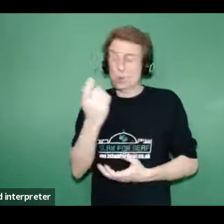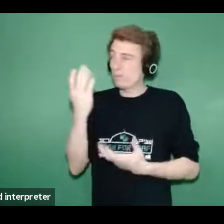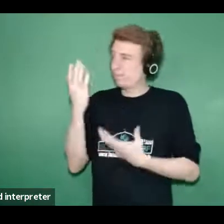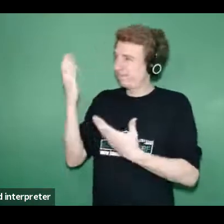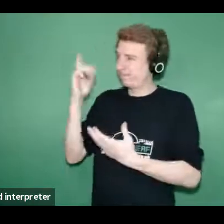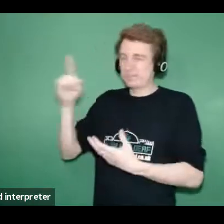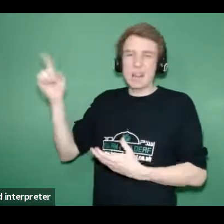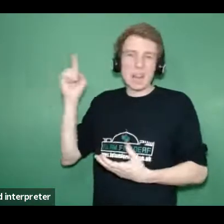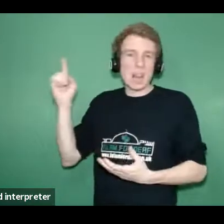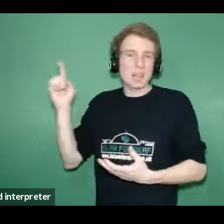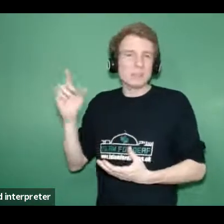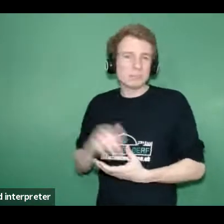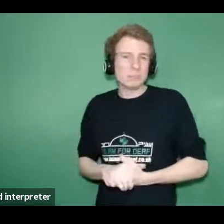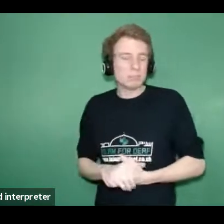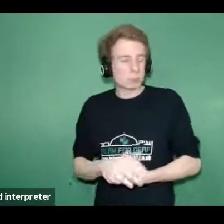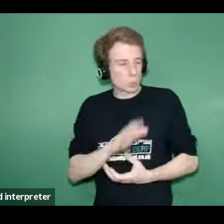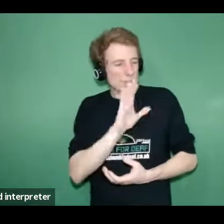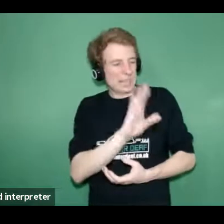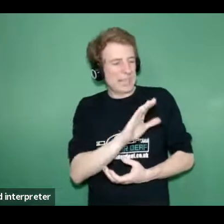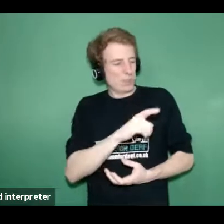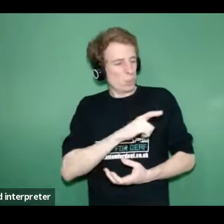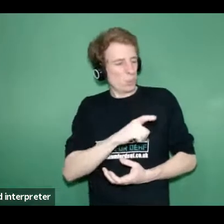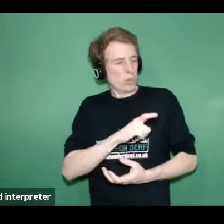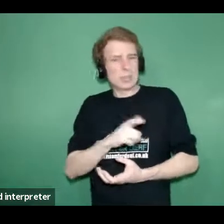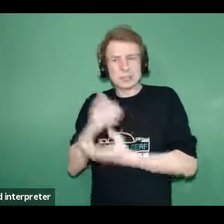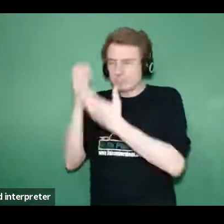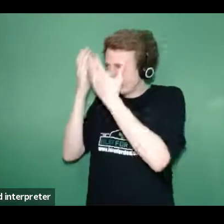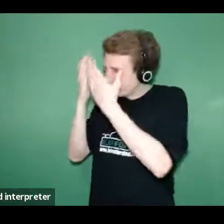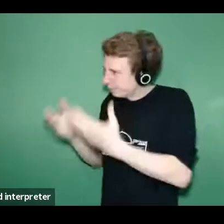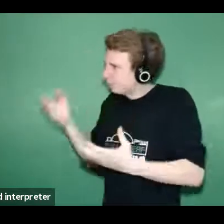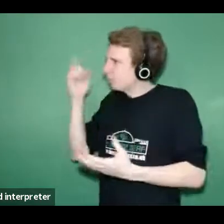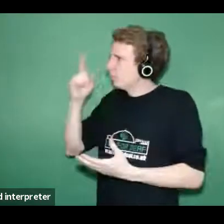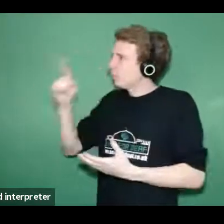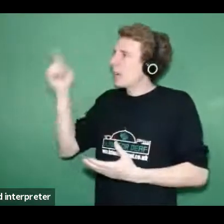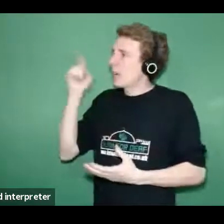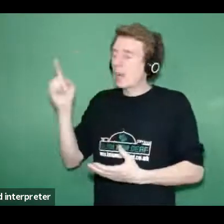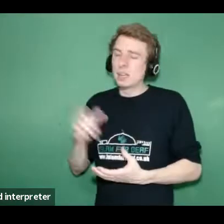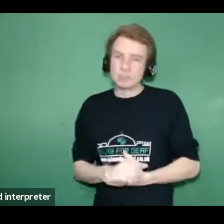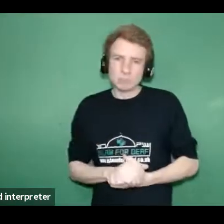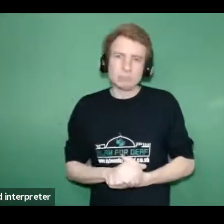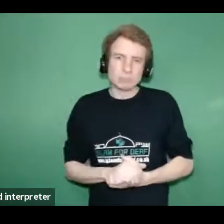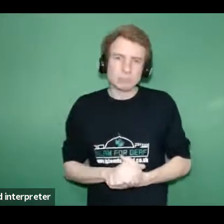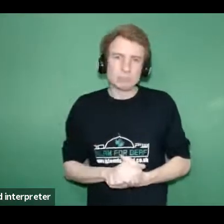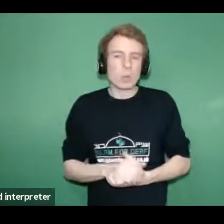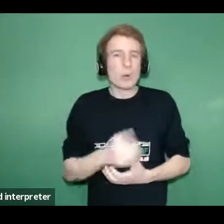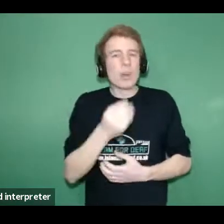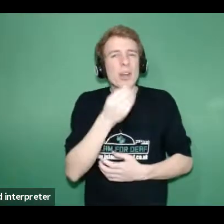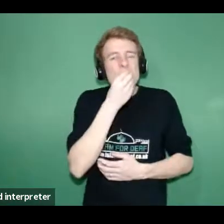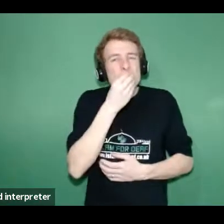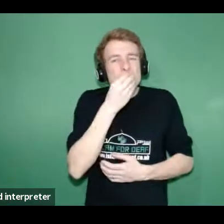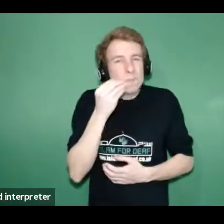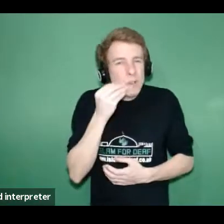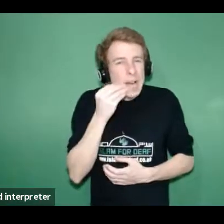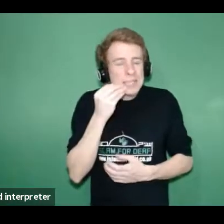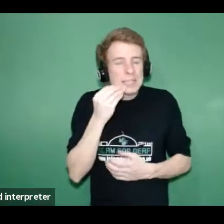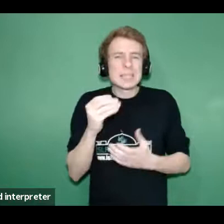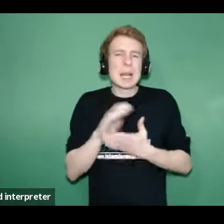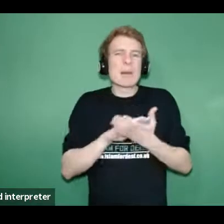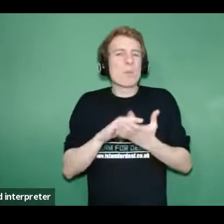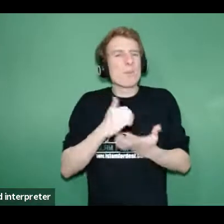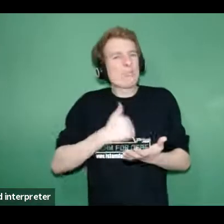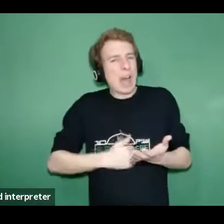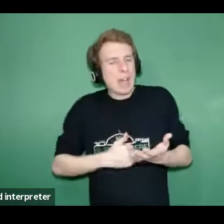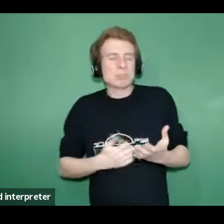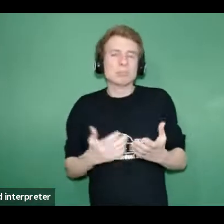sake of Allah. And this is the true meaning of fasting. And they haven't simply left it, or they haven't simply left